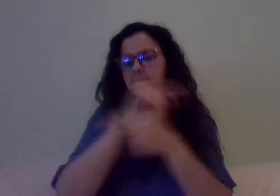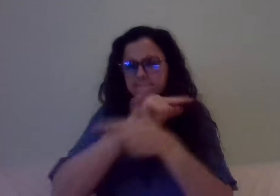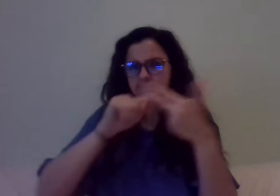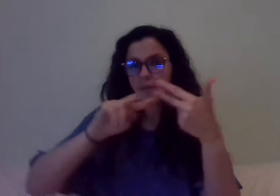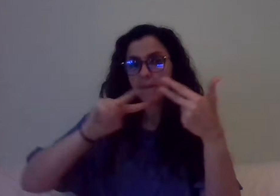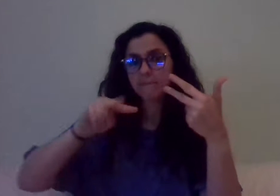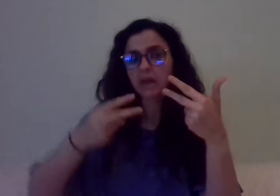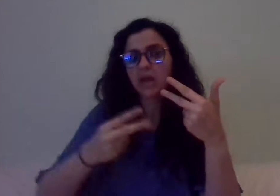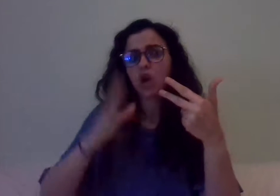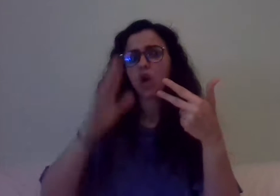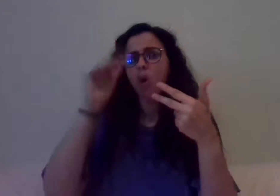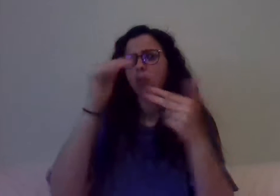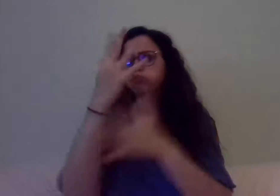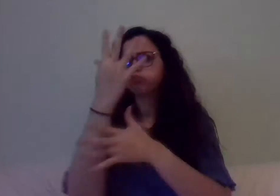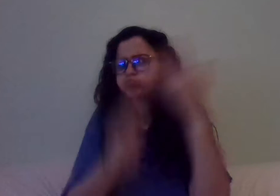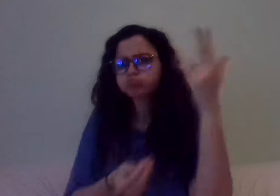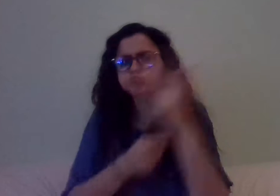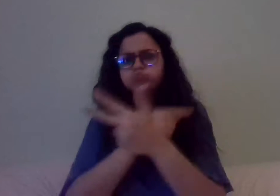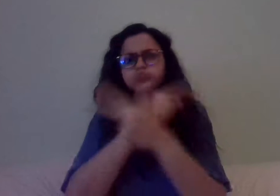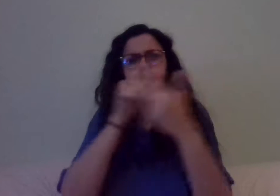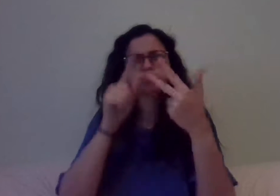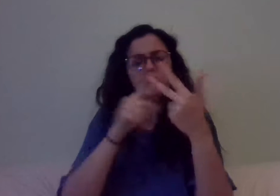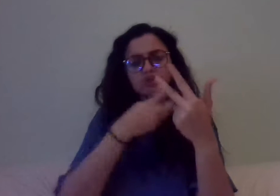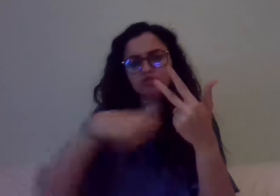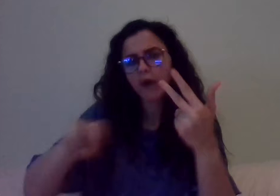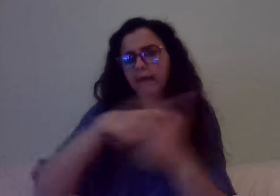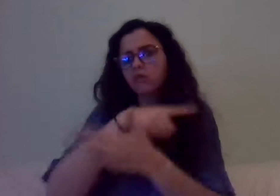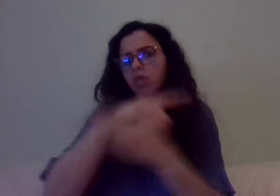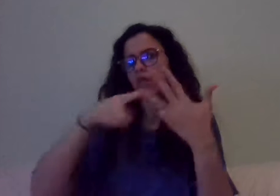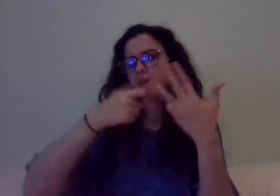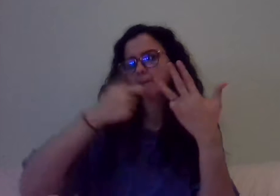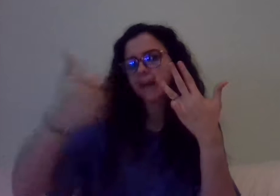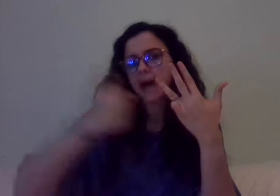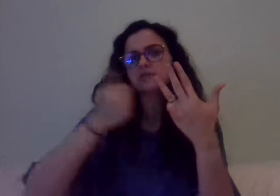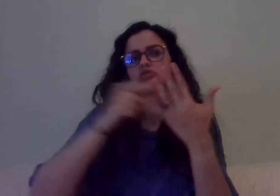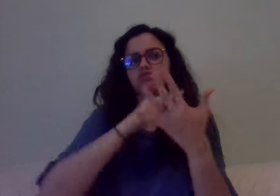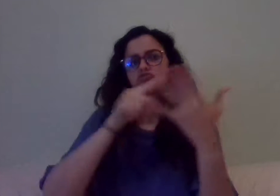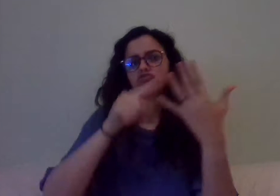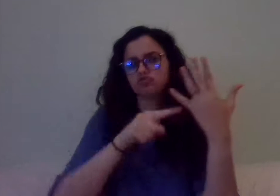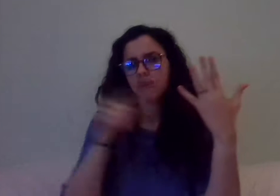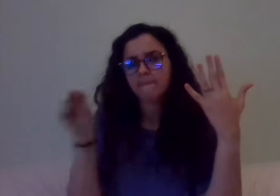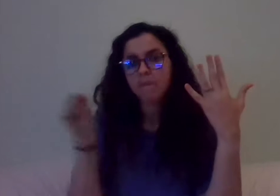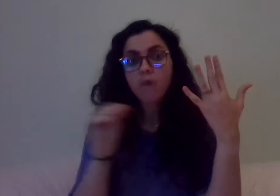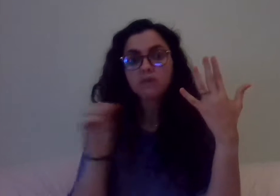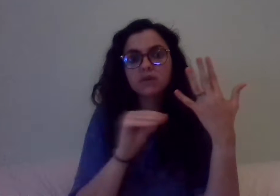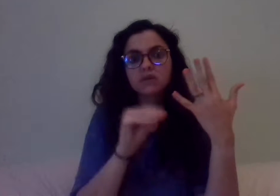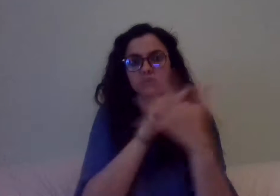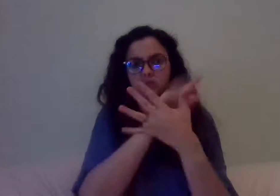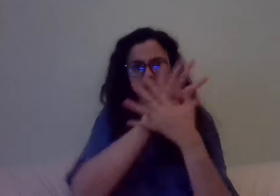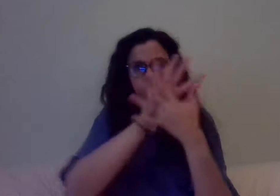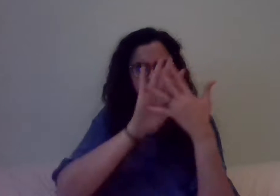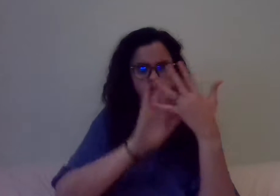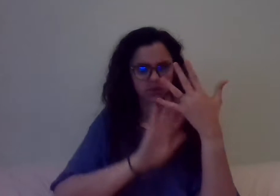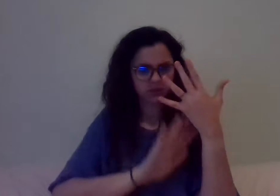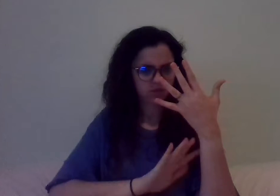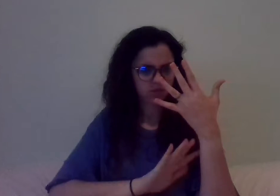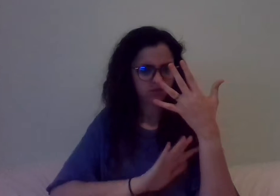lost hope, travel, passage, movement, all these ideas that are embodied perfectly within this train